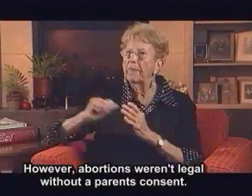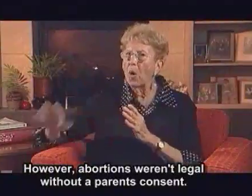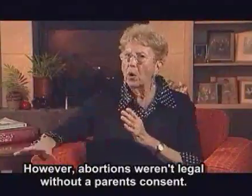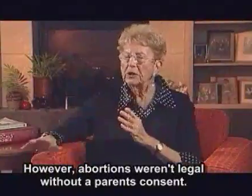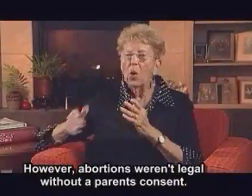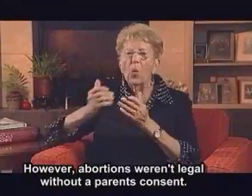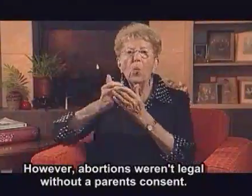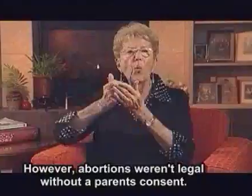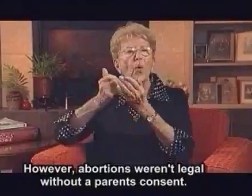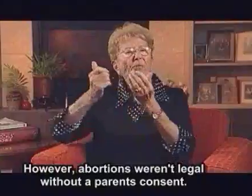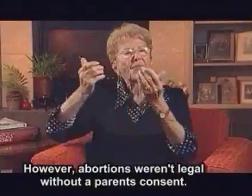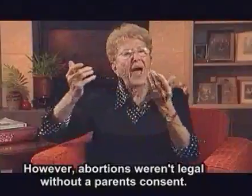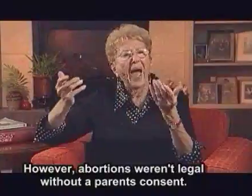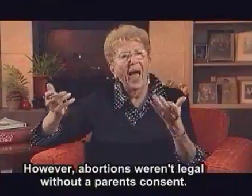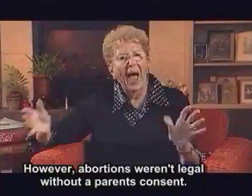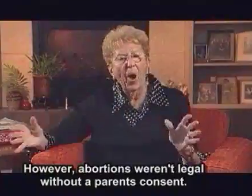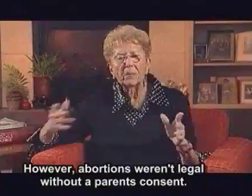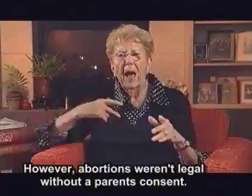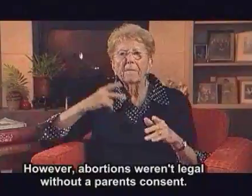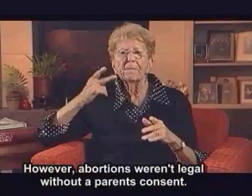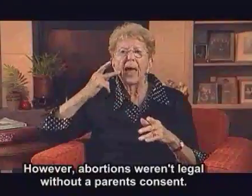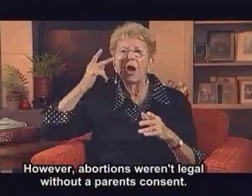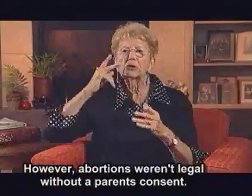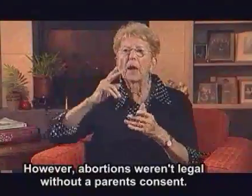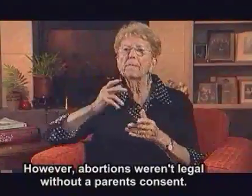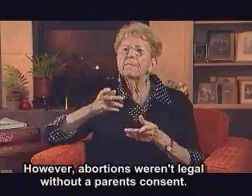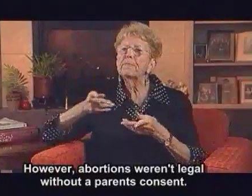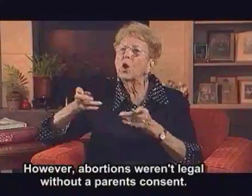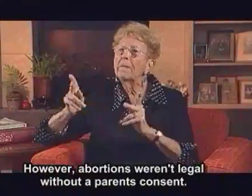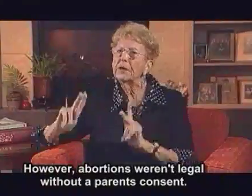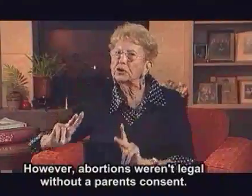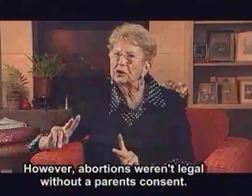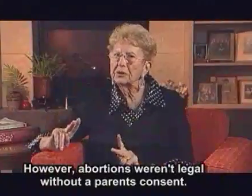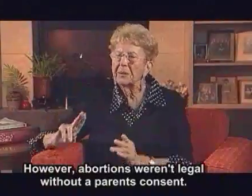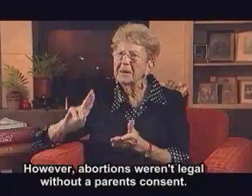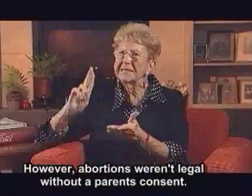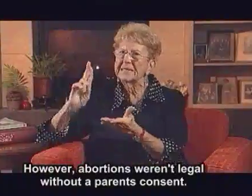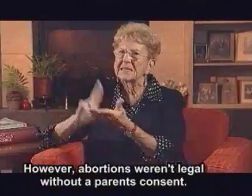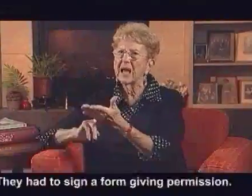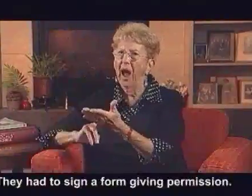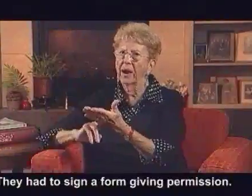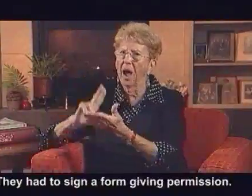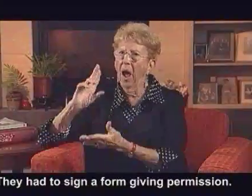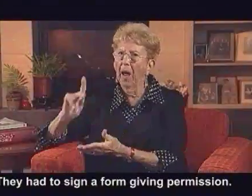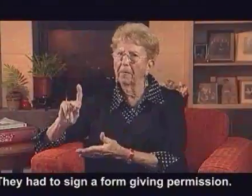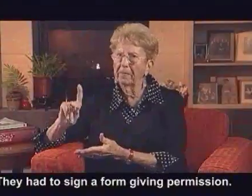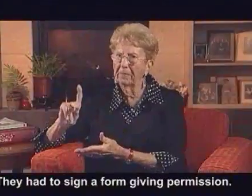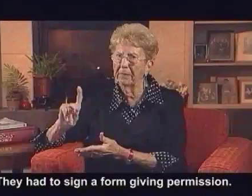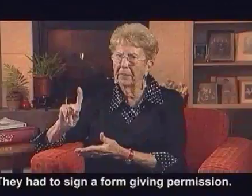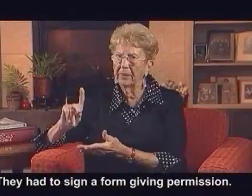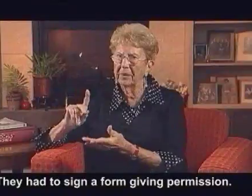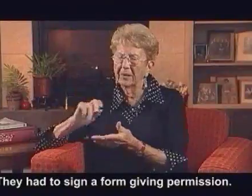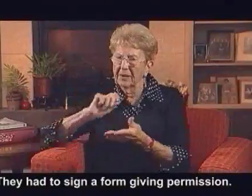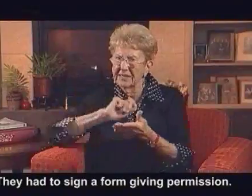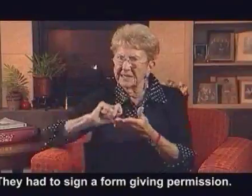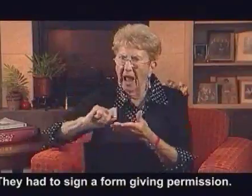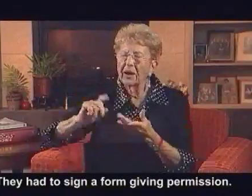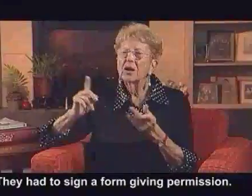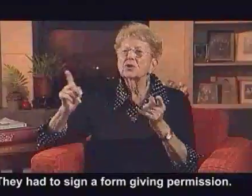However, abortions weren't legal without a parent's consent. They had to sign a form